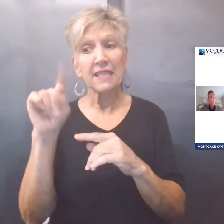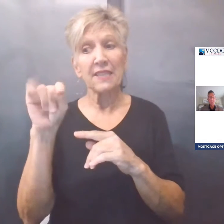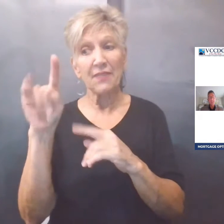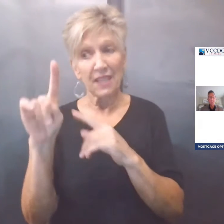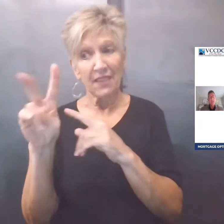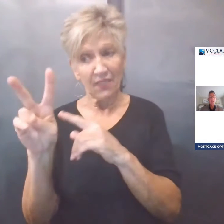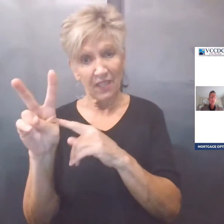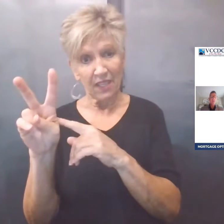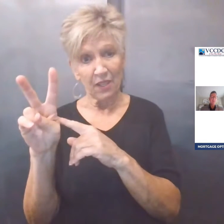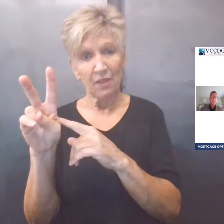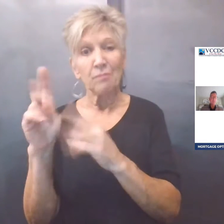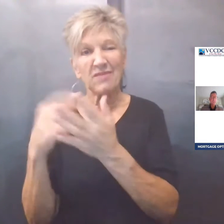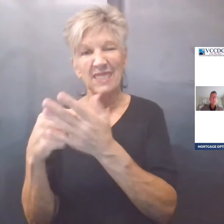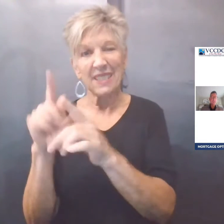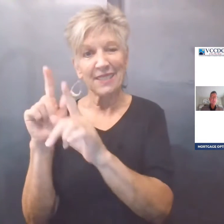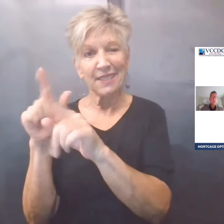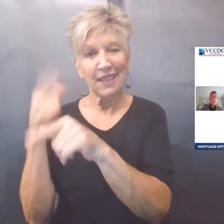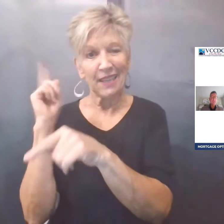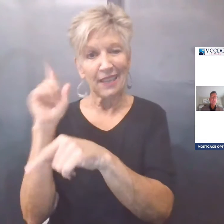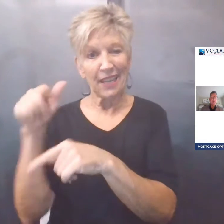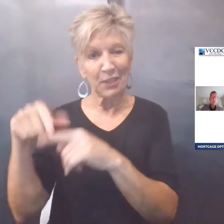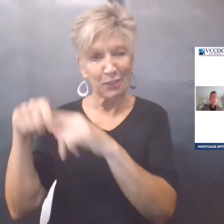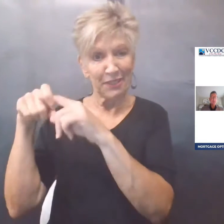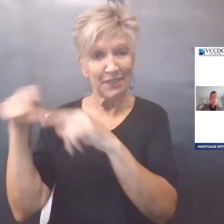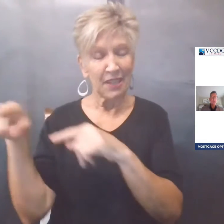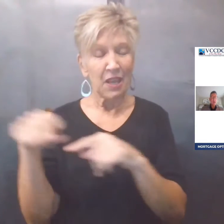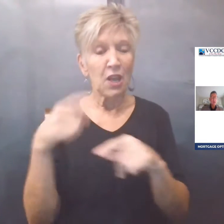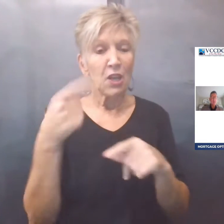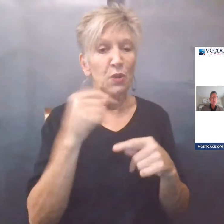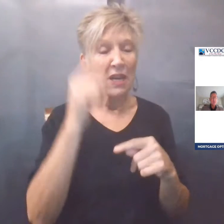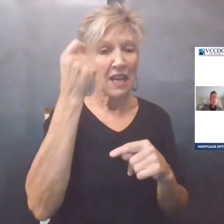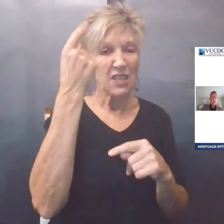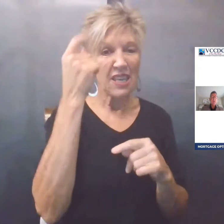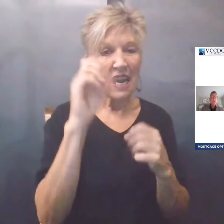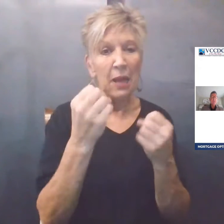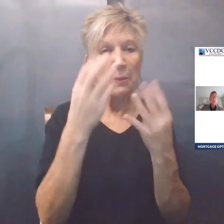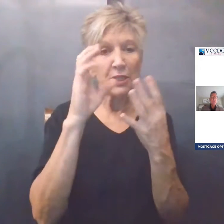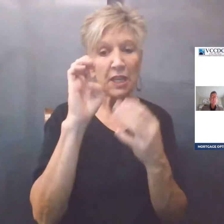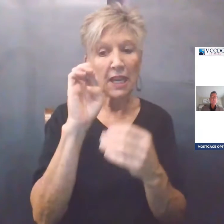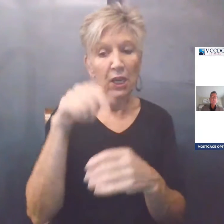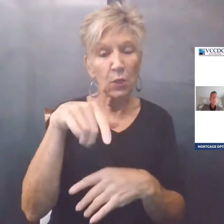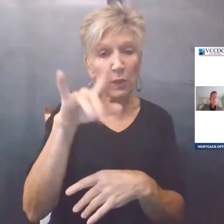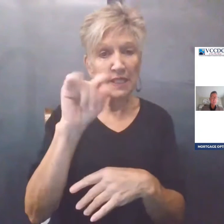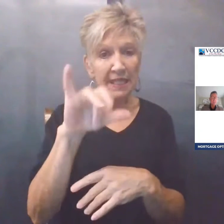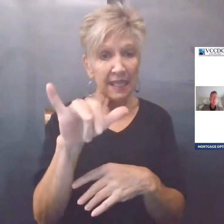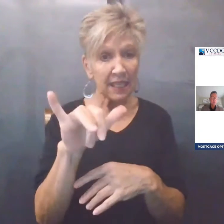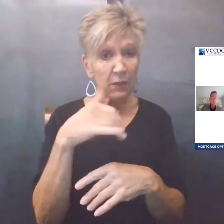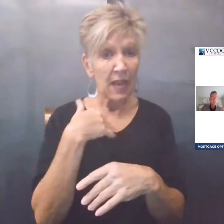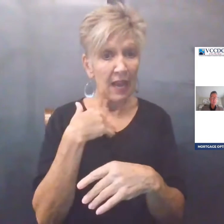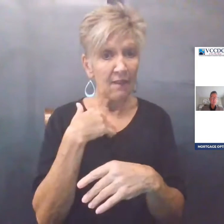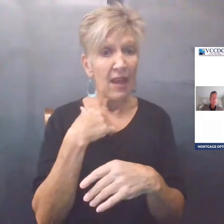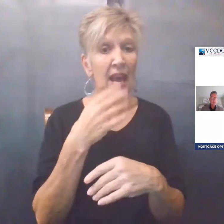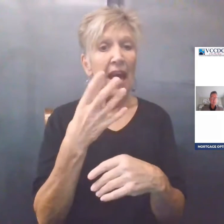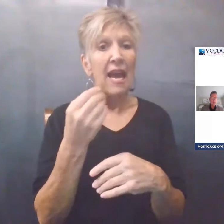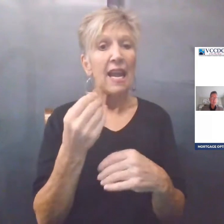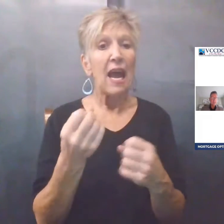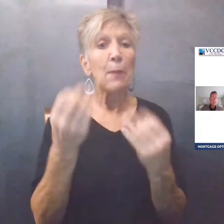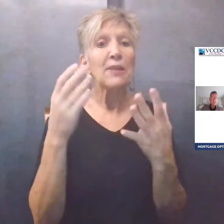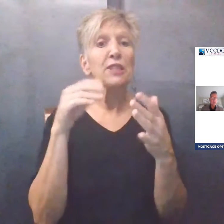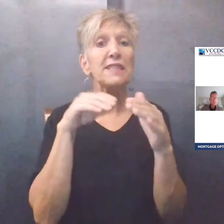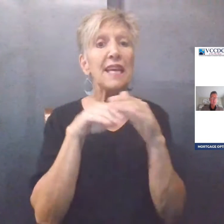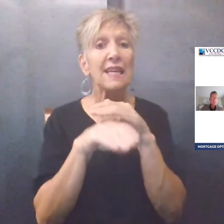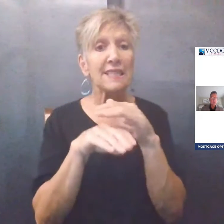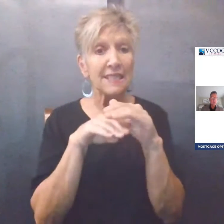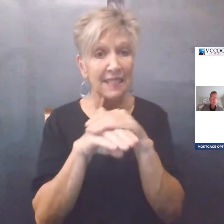in the presentation. So it's really just trying to understand how much equity do you have and how much equity is accessible with standard lending